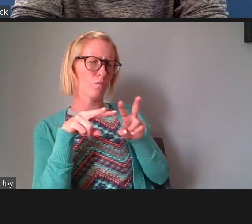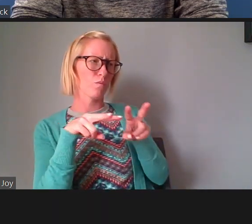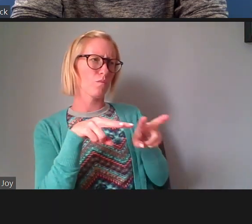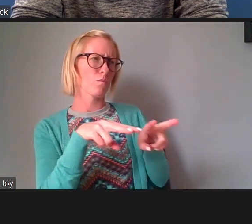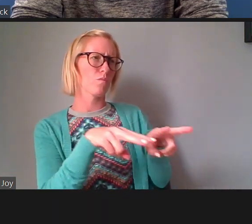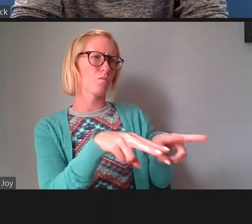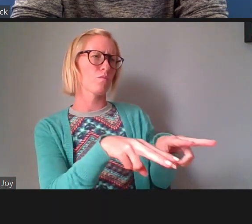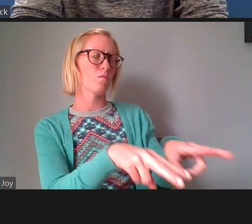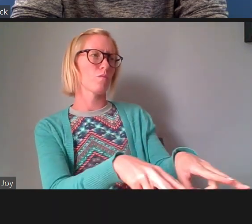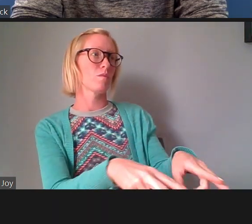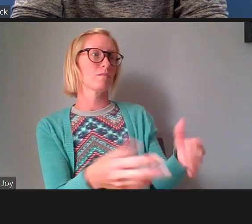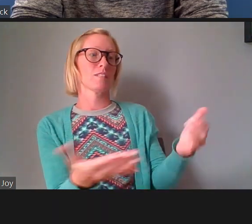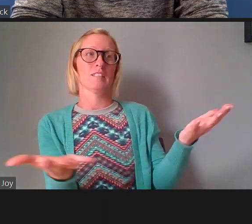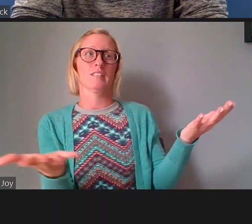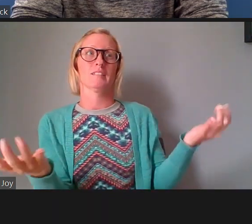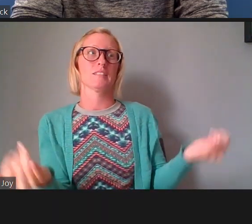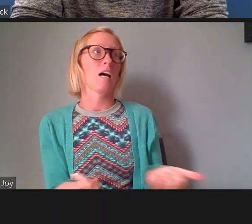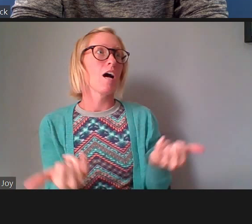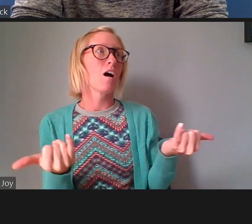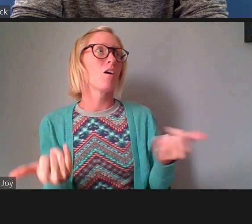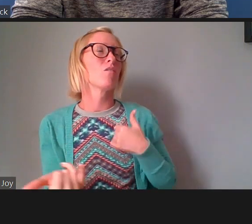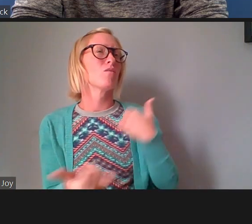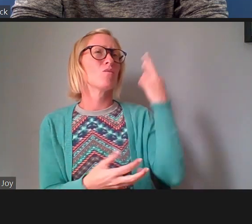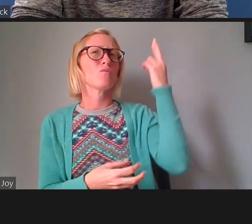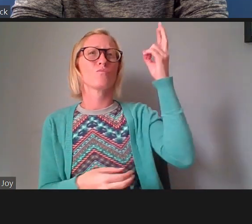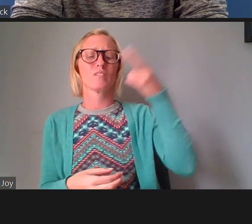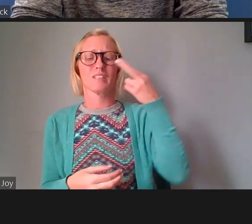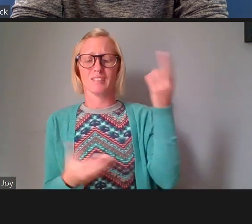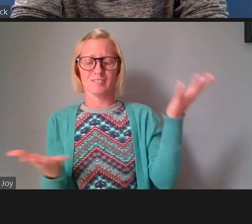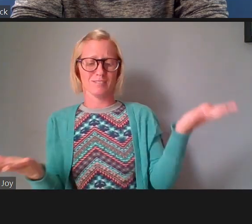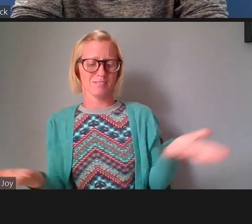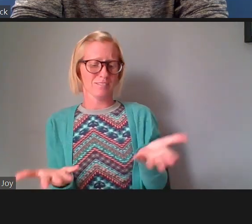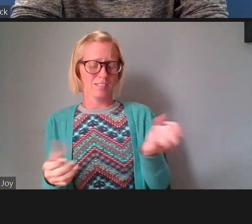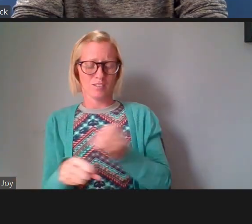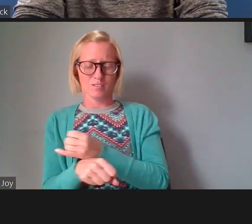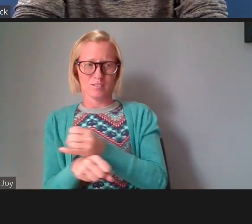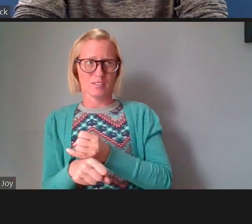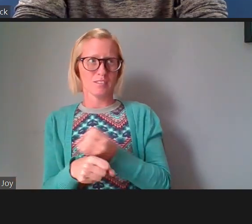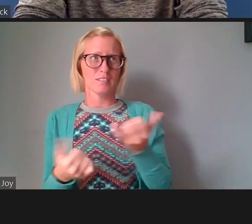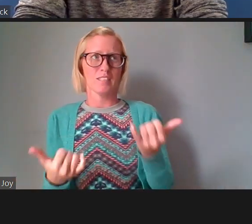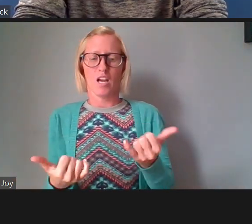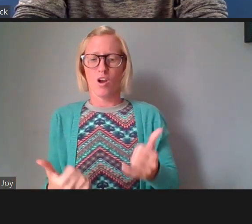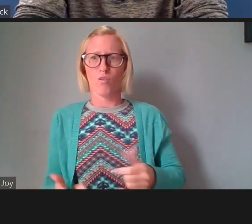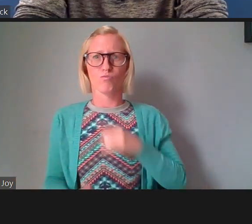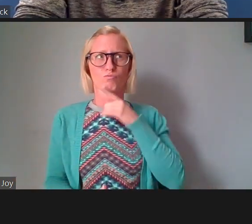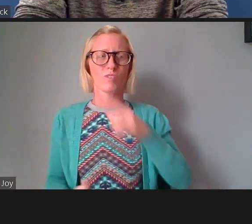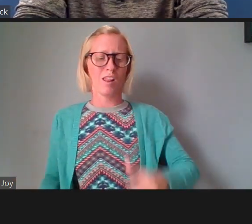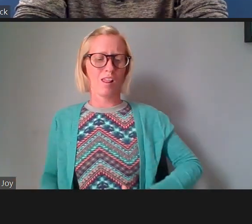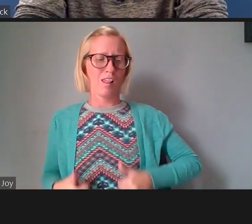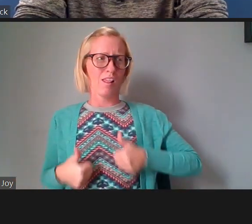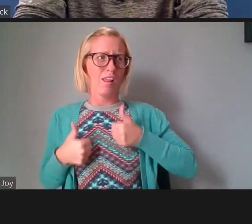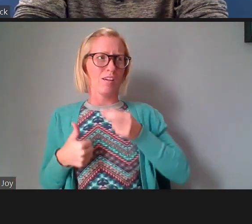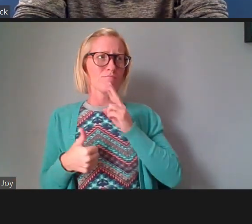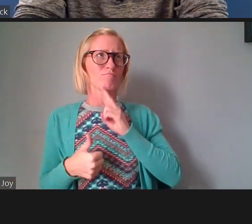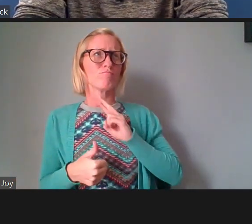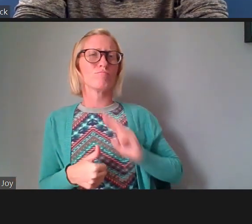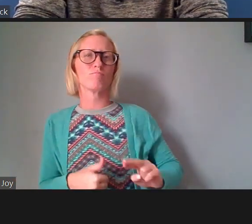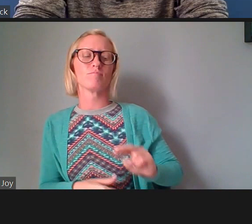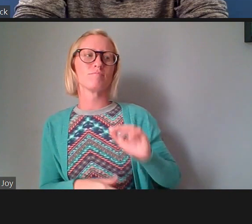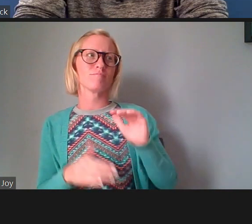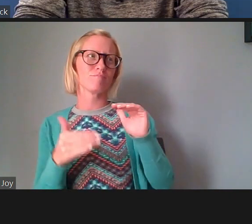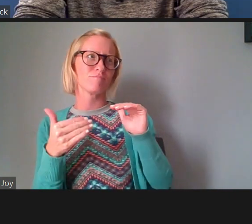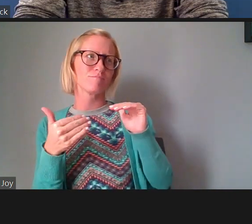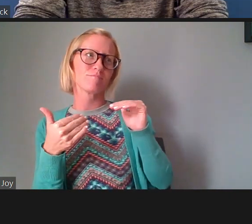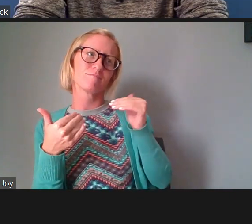at last was the imagined but never fully realized place leaping into real life. Ralph's lips parted in a delighted smile,